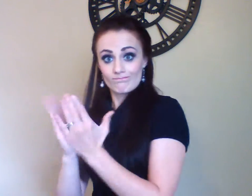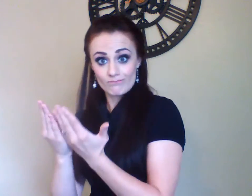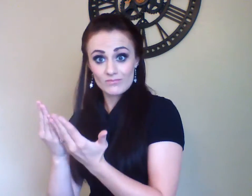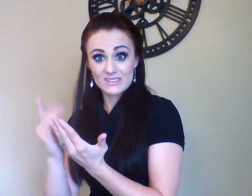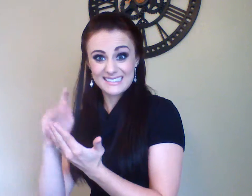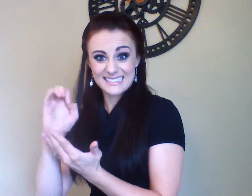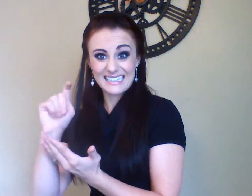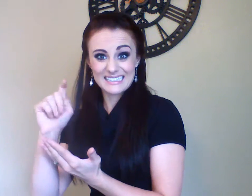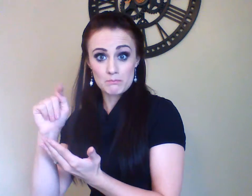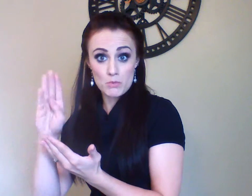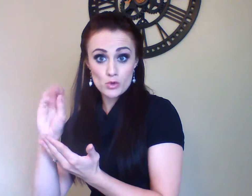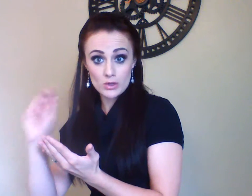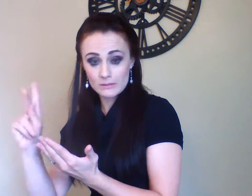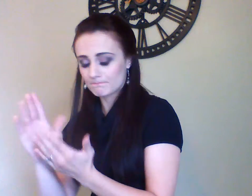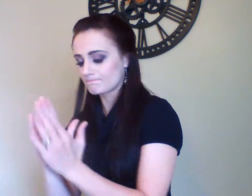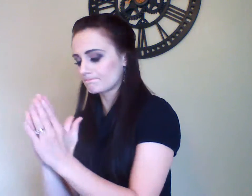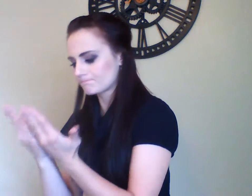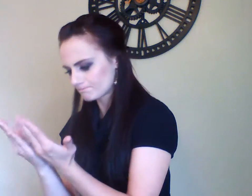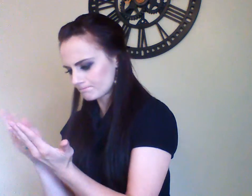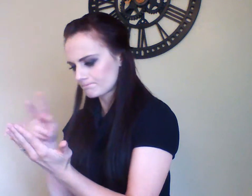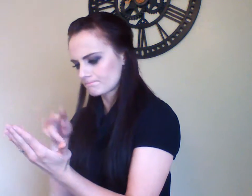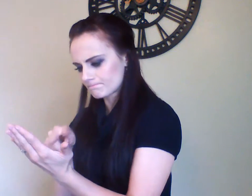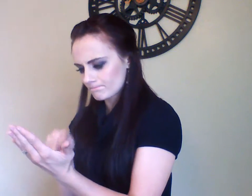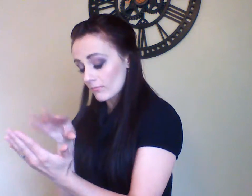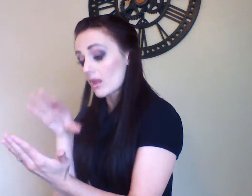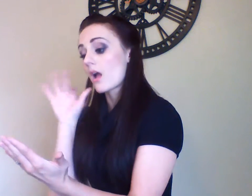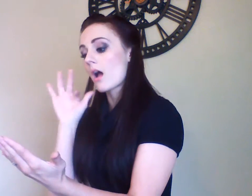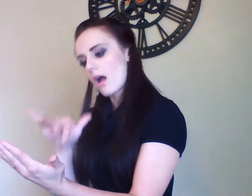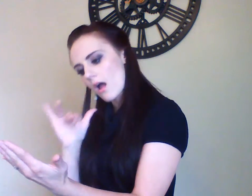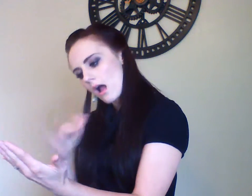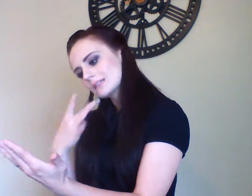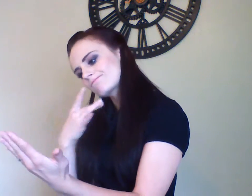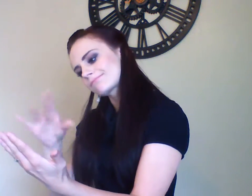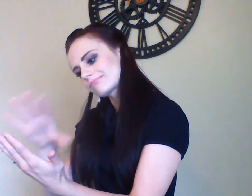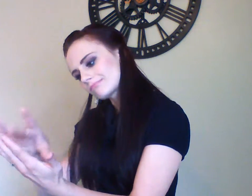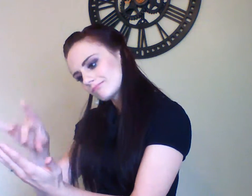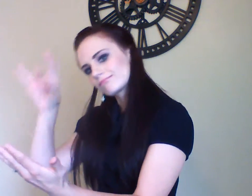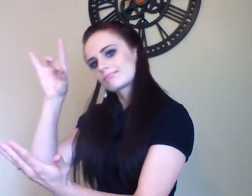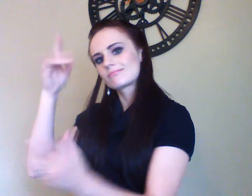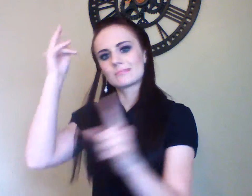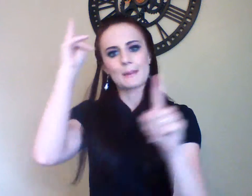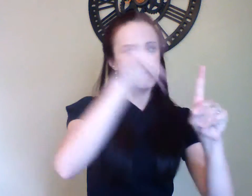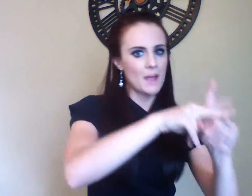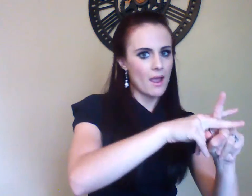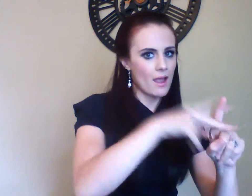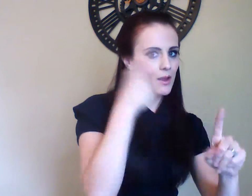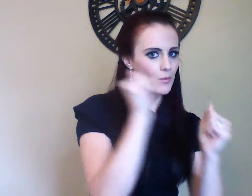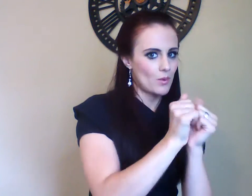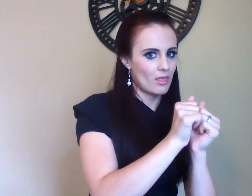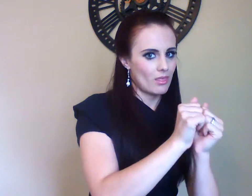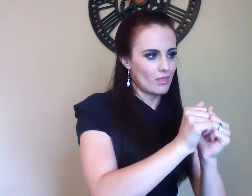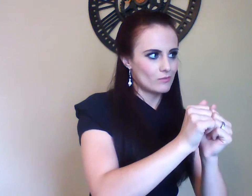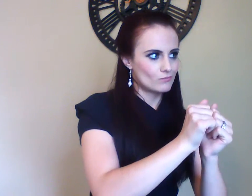then writing from a journal or periodical or some such source. And then they assemble